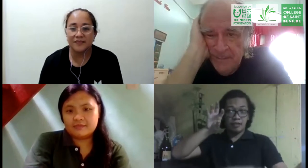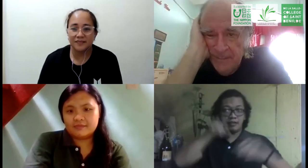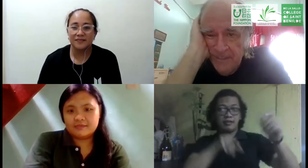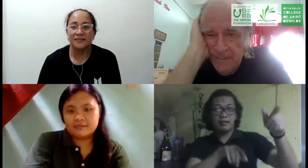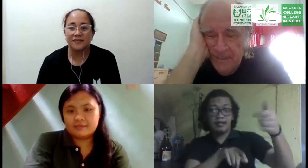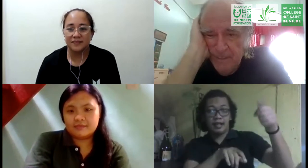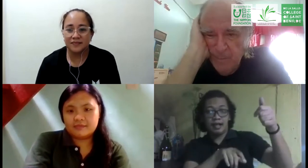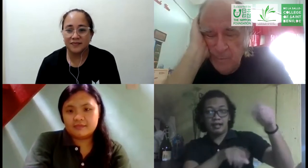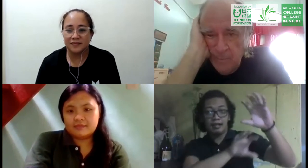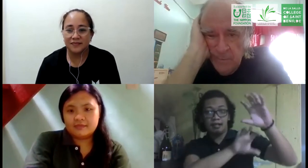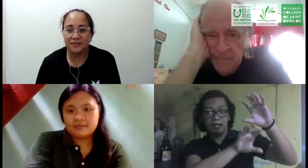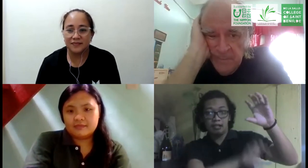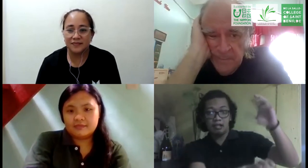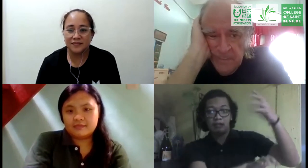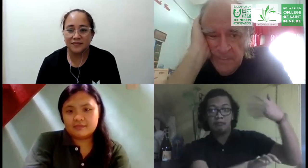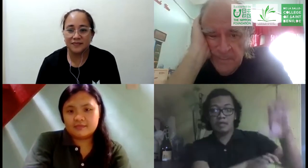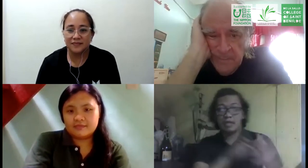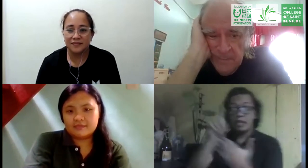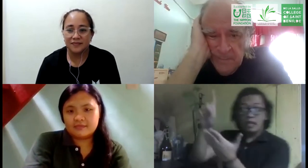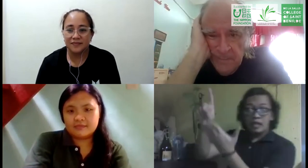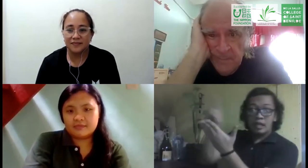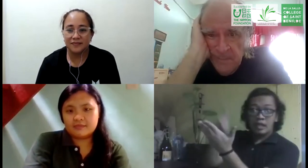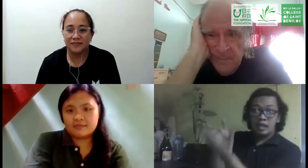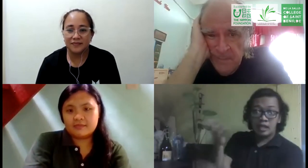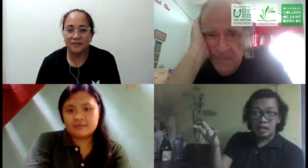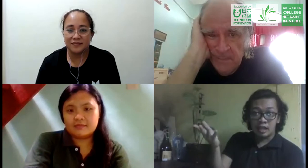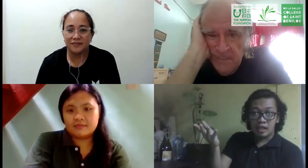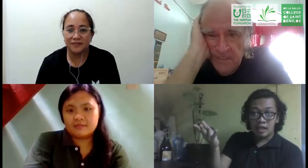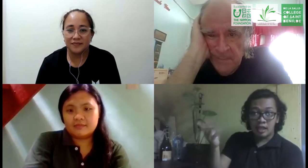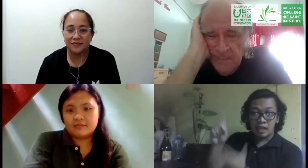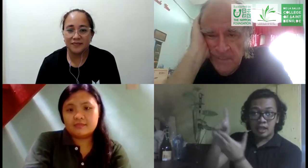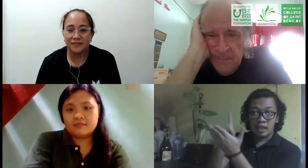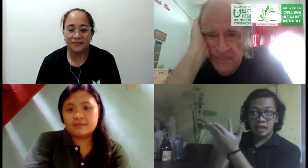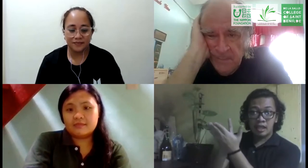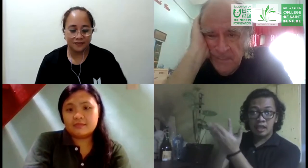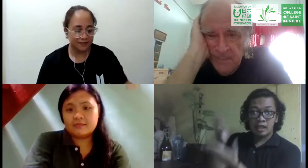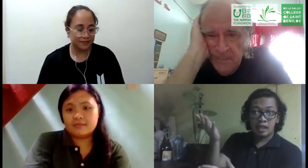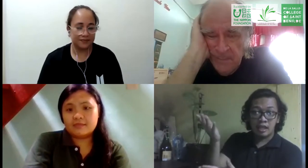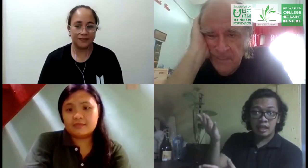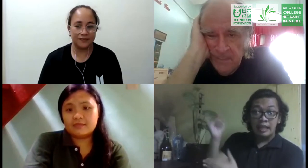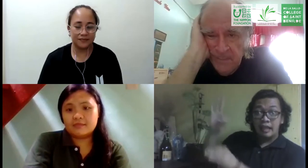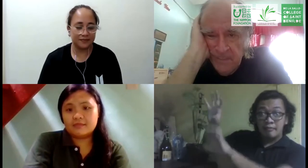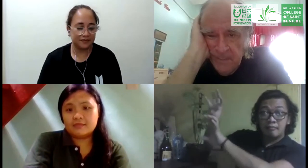So lesson 9 is being arranged. Lesson 10 is being arranged. Where's lesson 1?